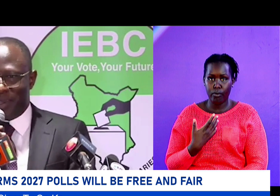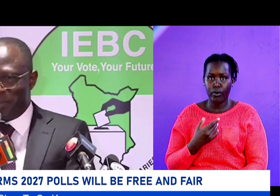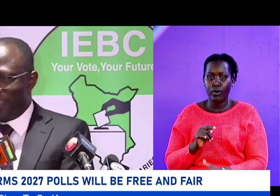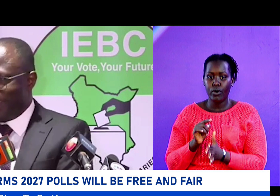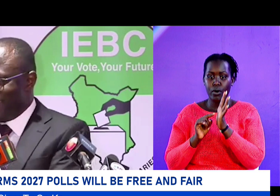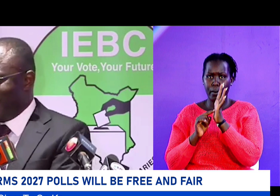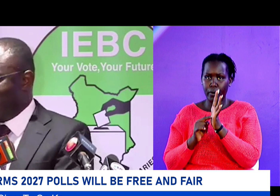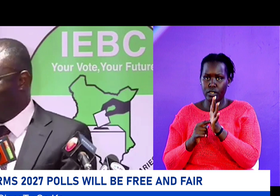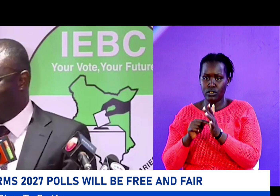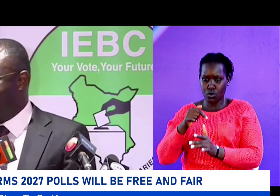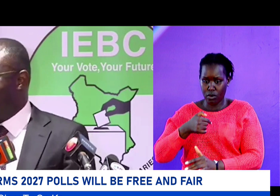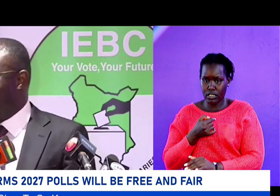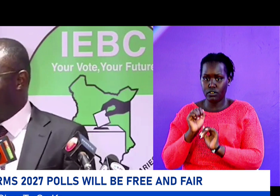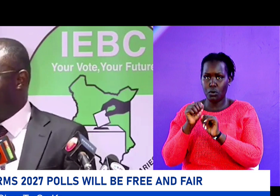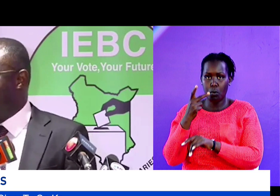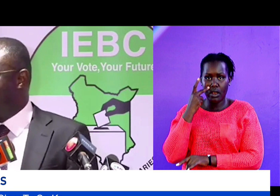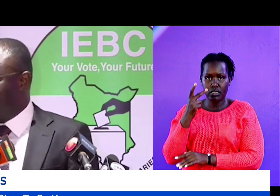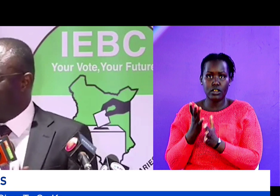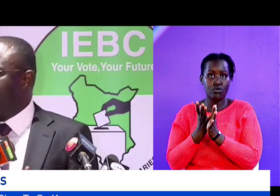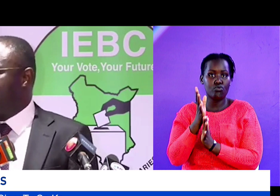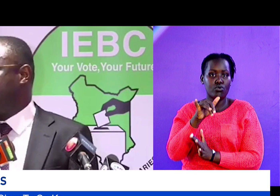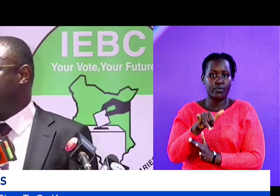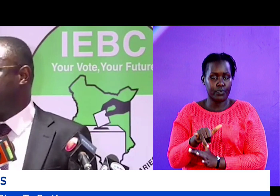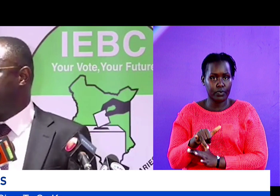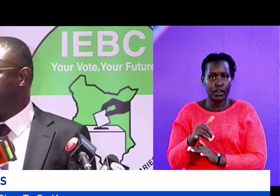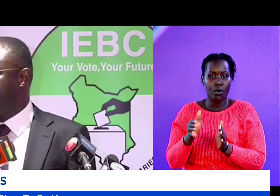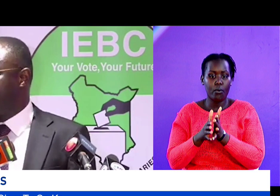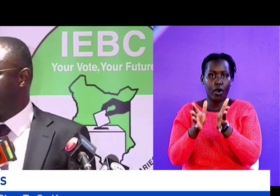so that we can seal the loopholes if there are any. So we are open to that.